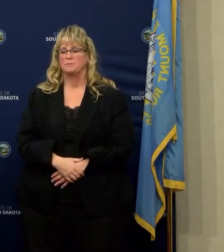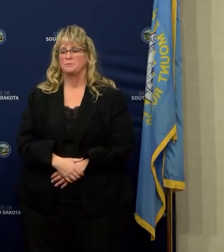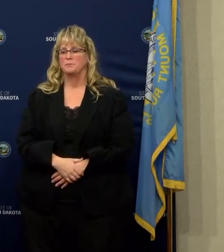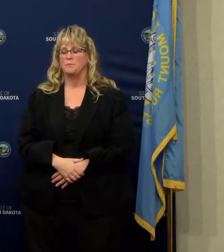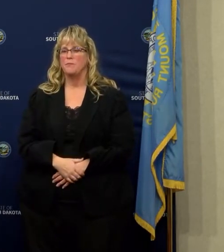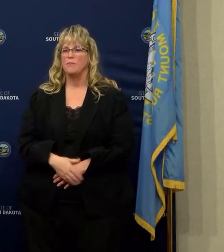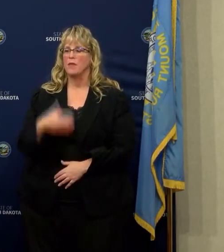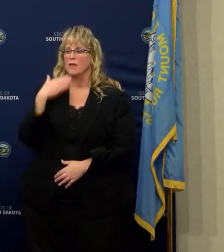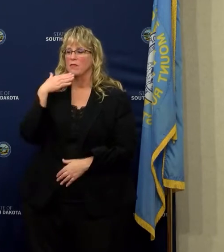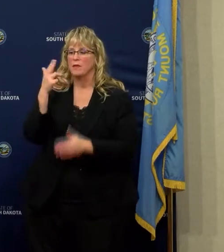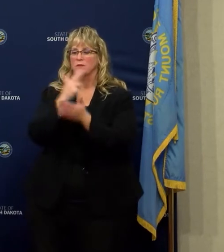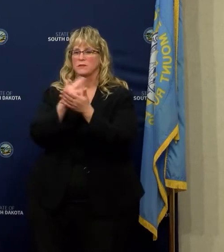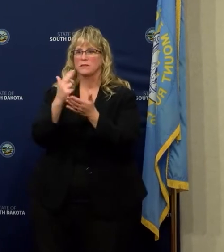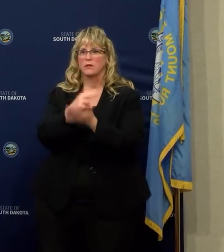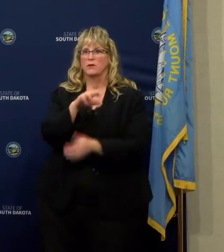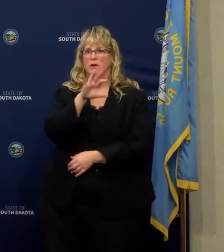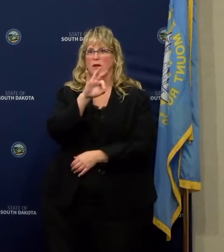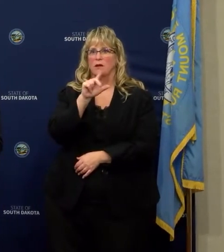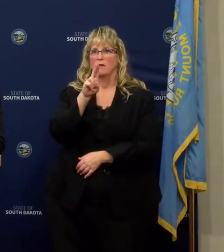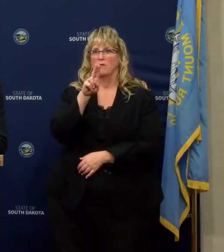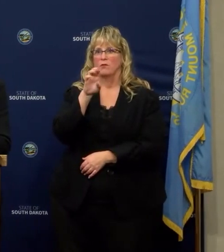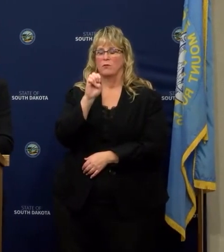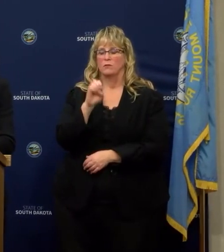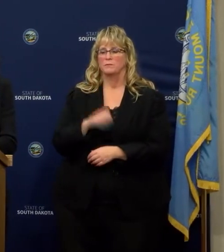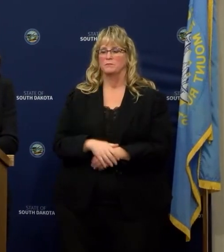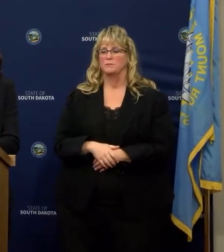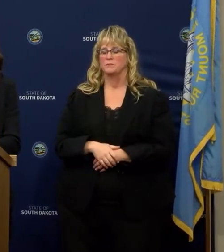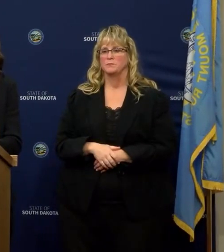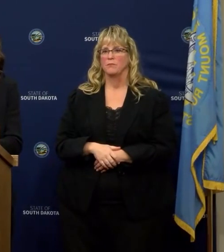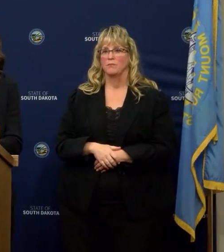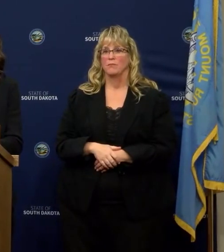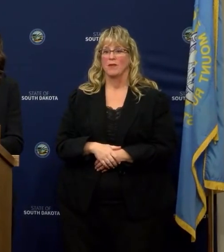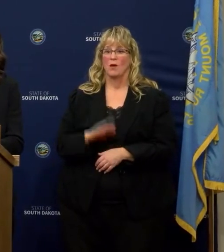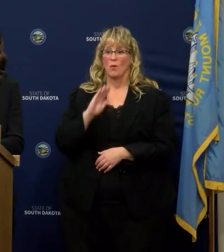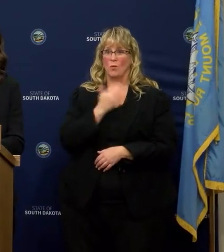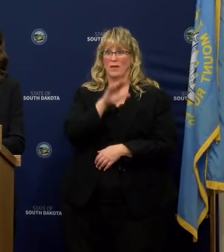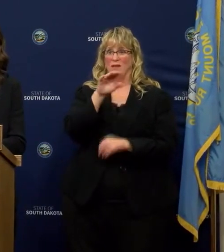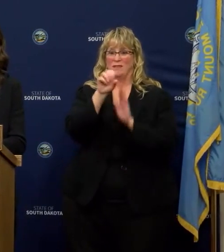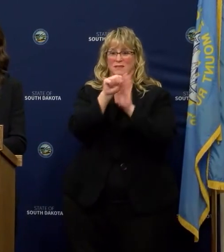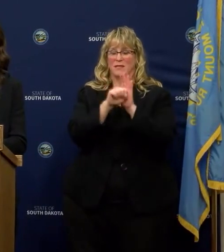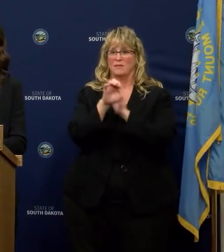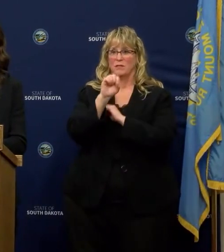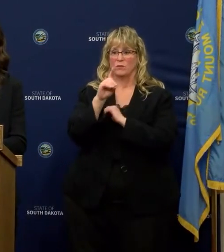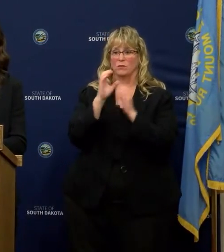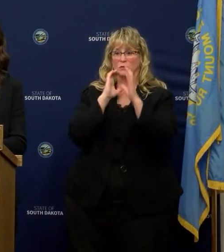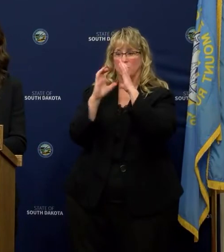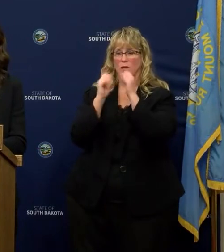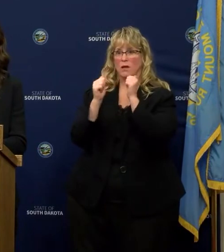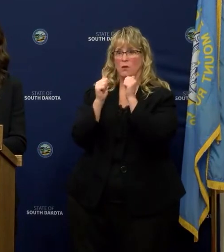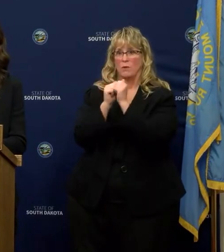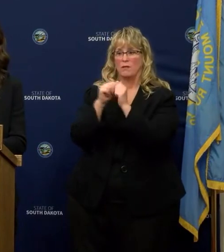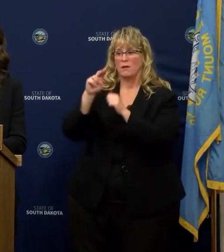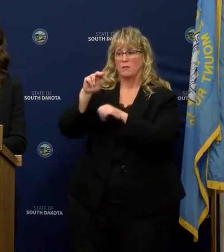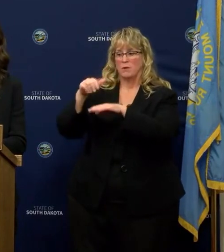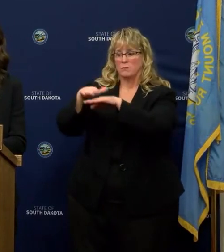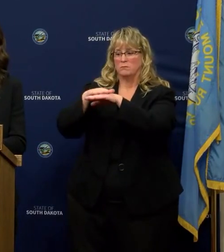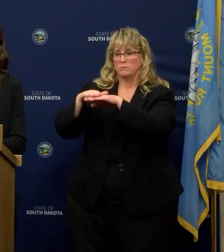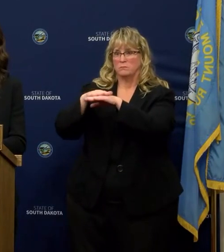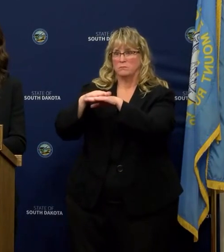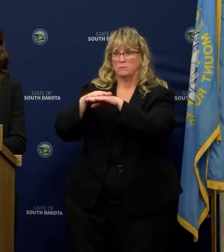Thank you, Secretary Flute. And we have been, as far as the state of South Dakota, communicating with our tribal leadership.